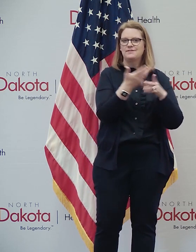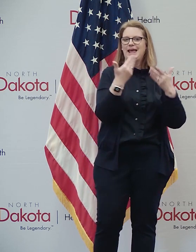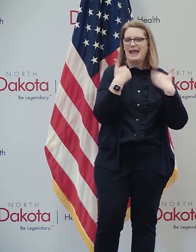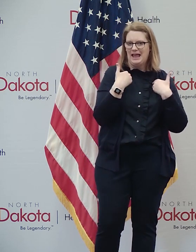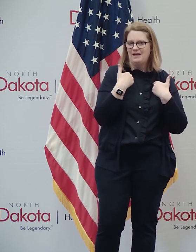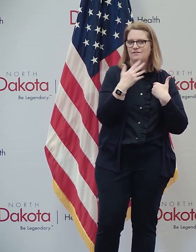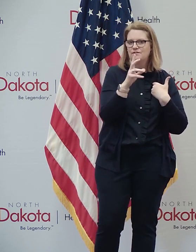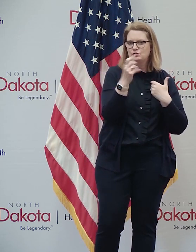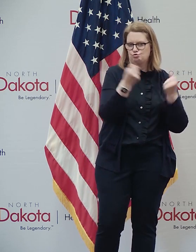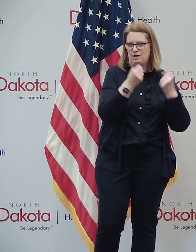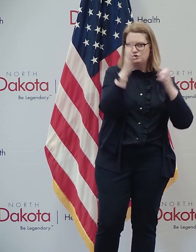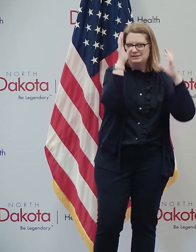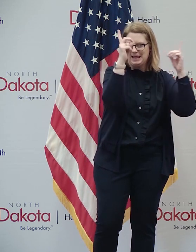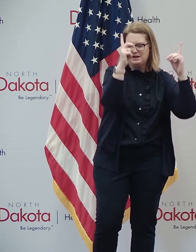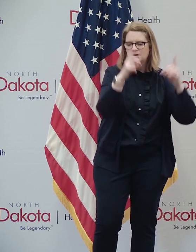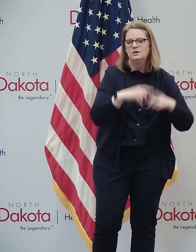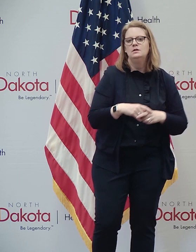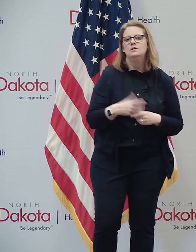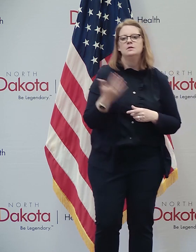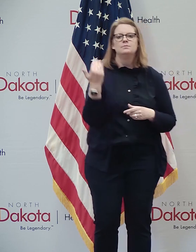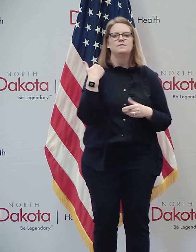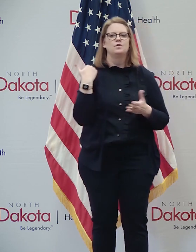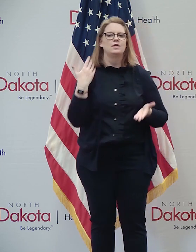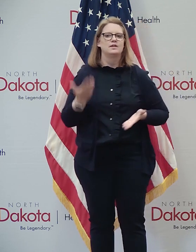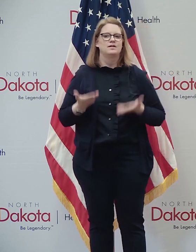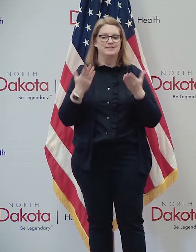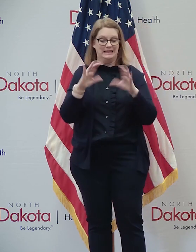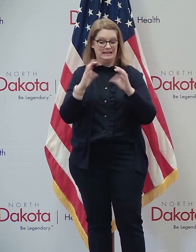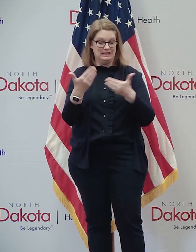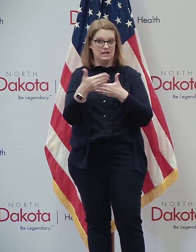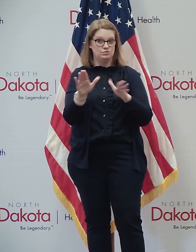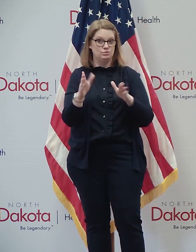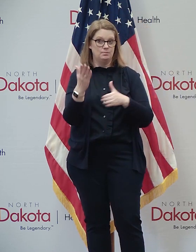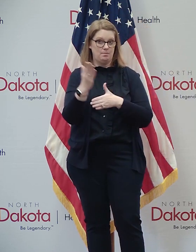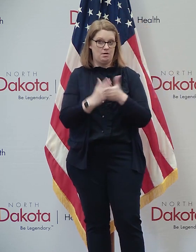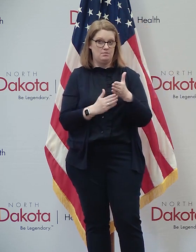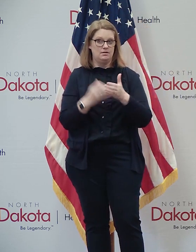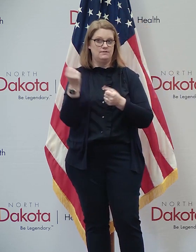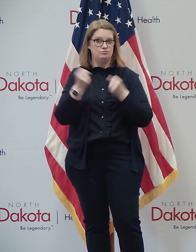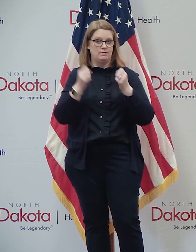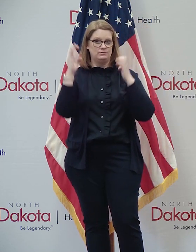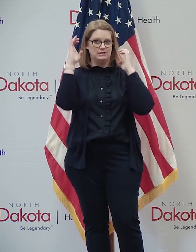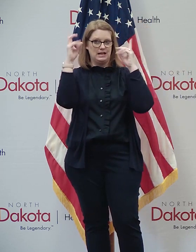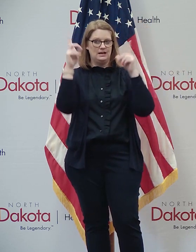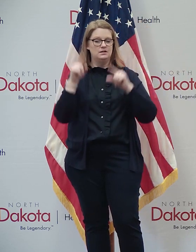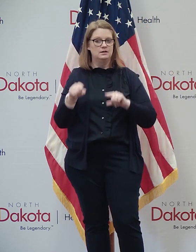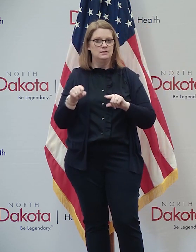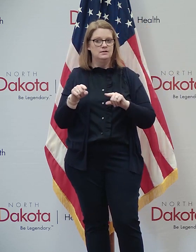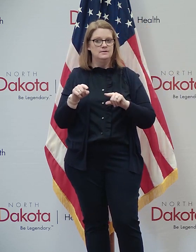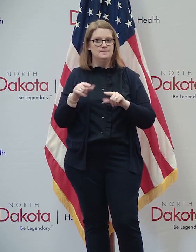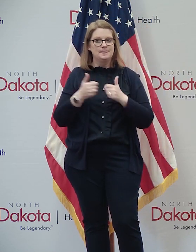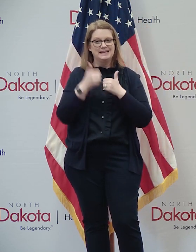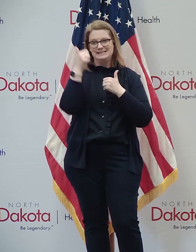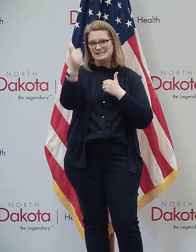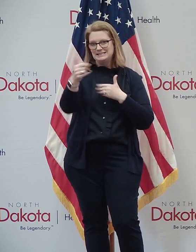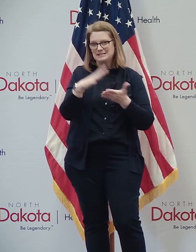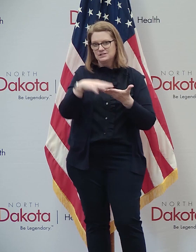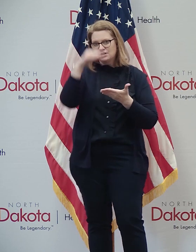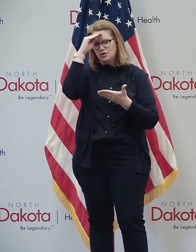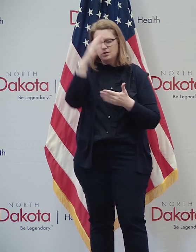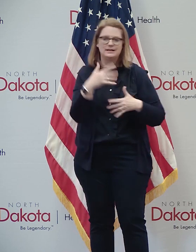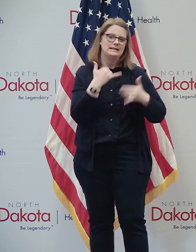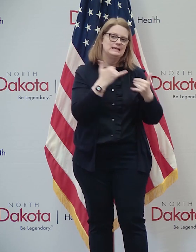summer schools that we had last year. There were approximately 100 sites of the 400 plus buildings in the state of North Dakota that offered driver's ed. So